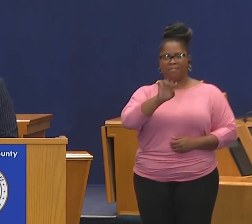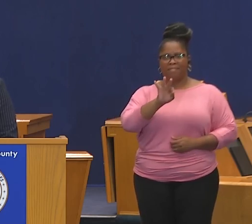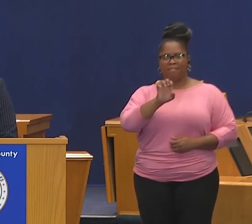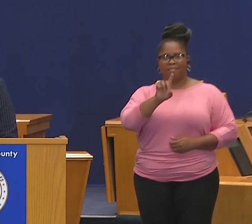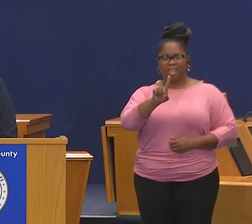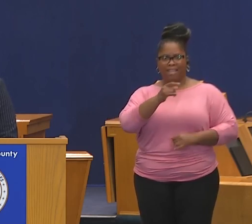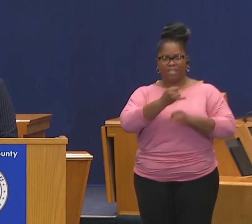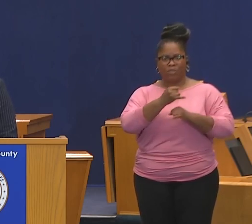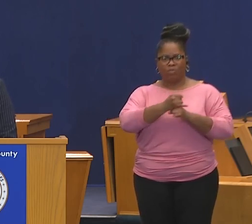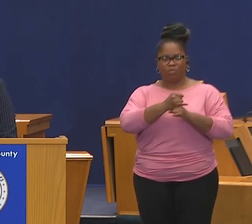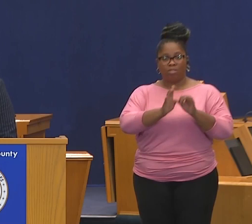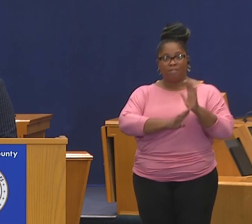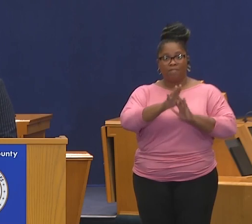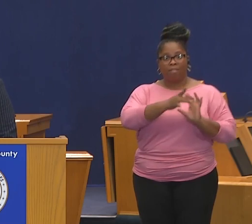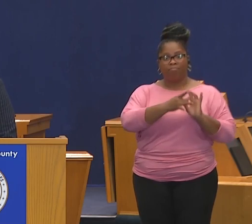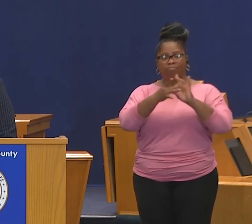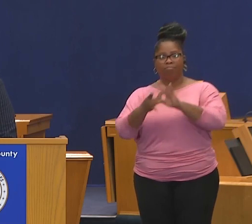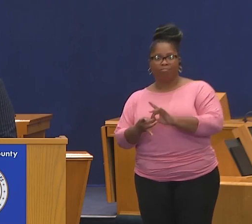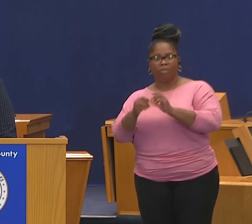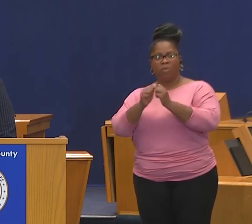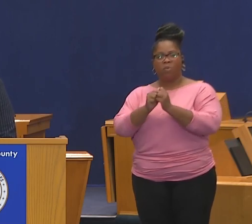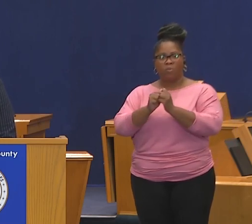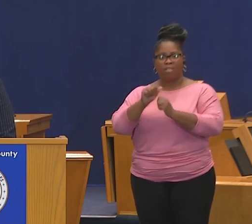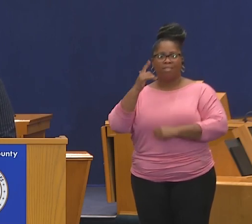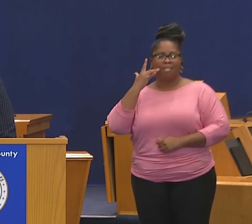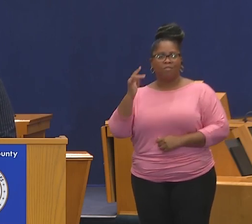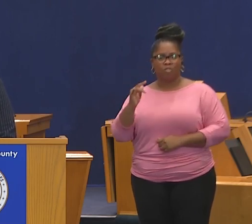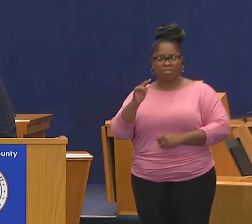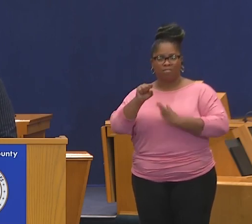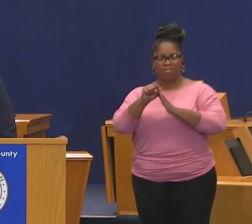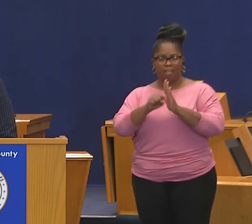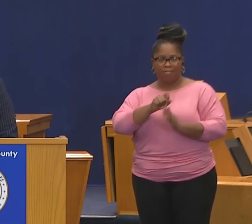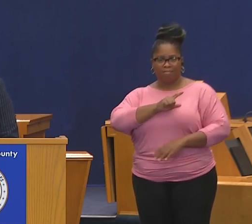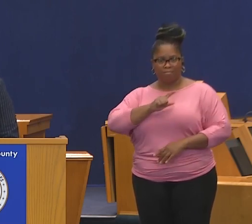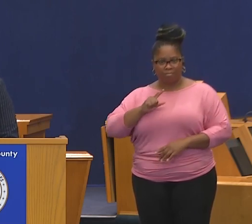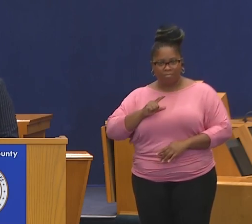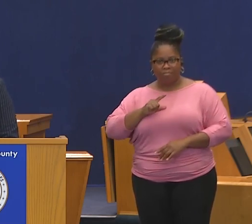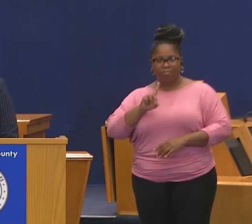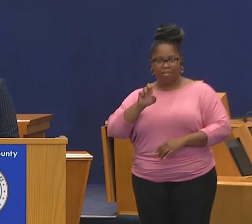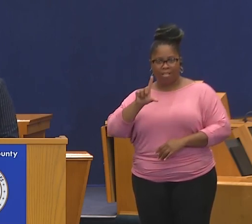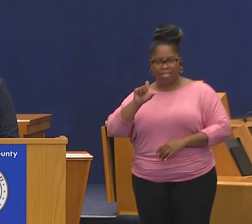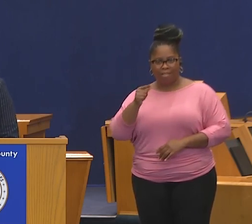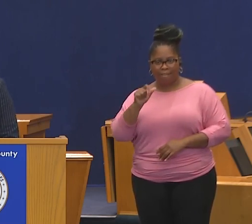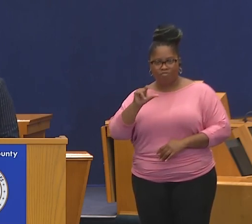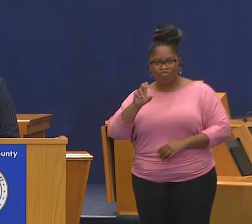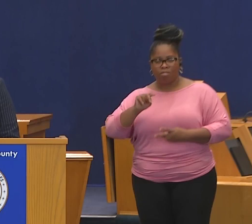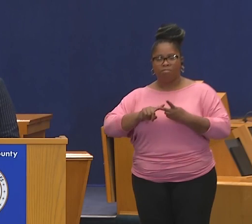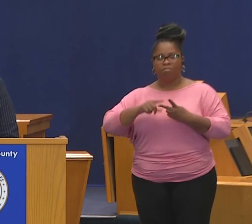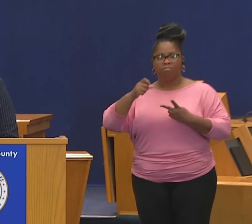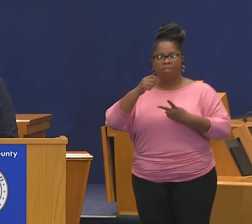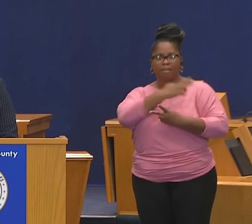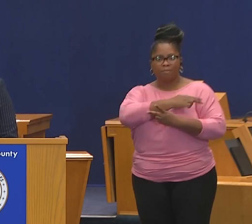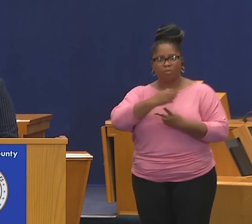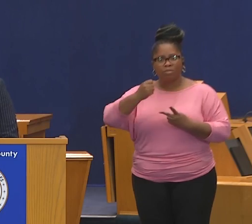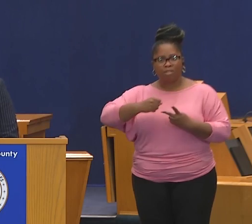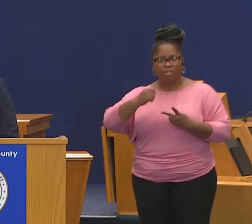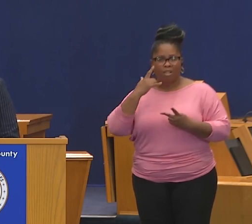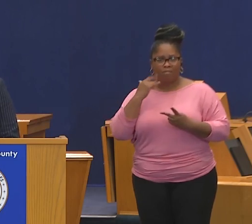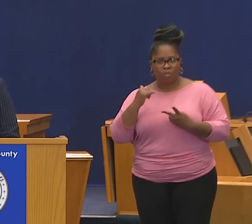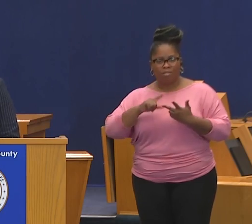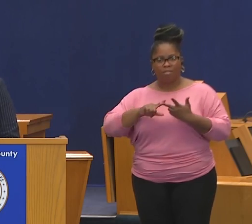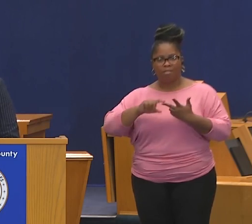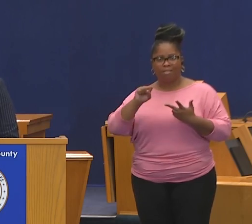alongside the Los Angeles County State Legislative Delegation, the Hospital Association of Southern California, SEIU,